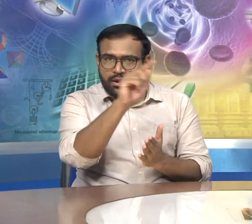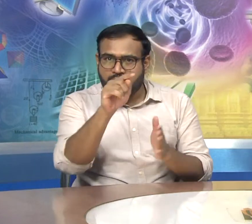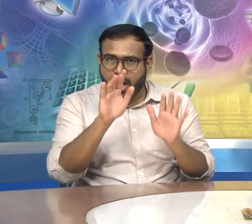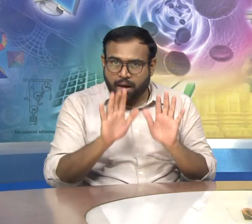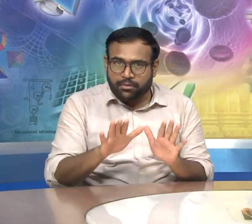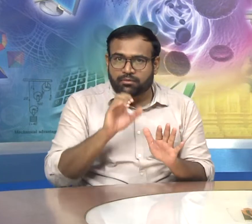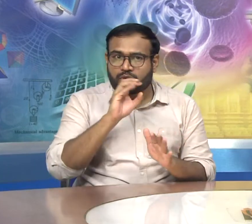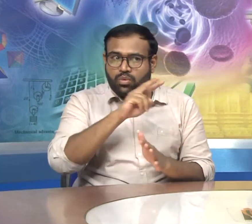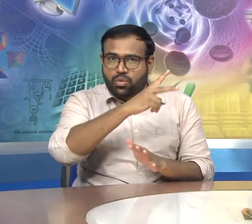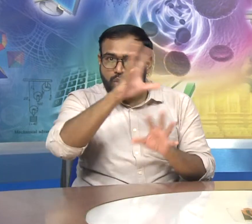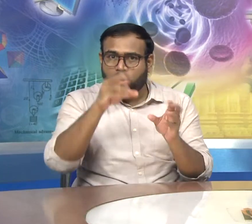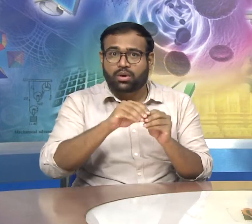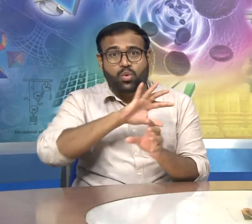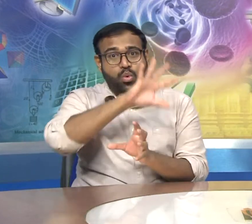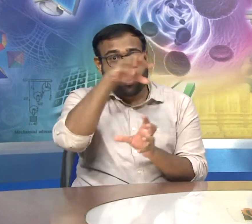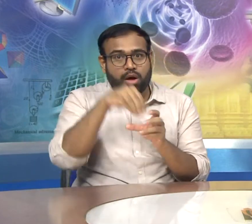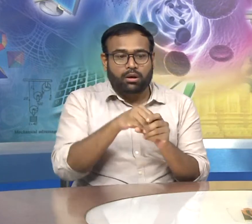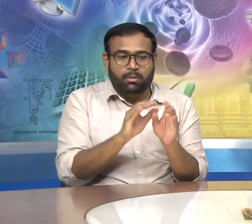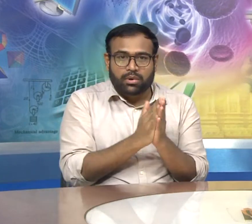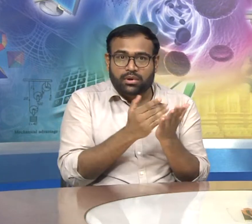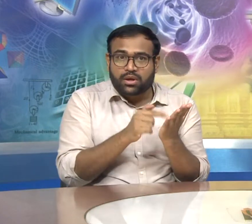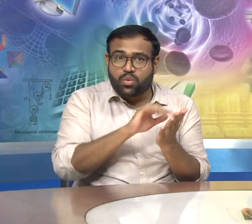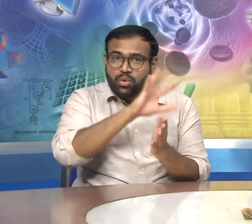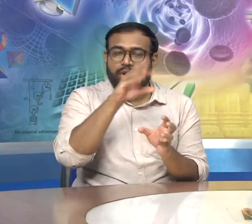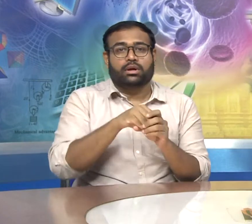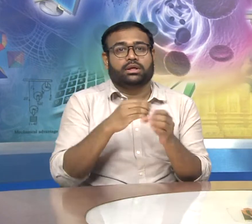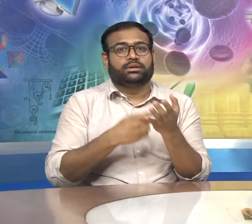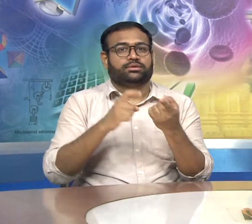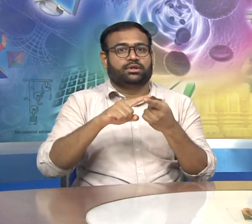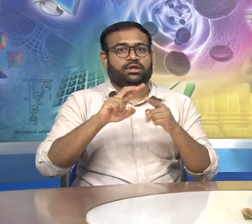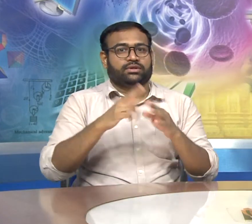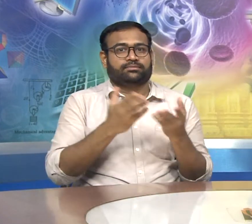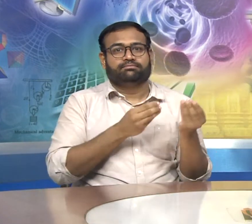documents counting the information.